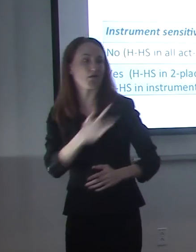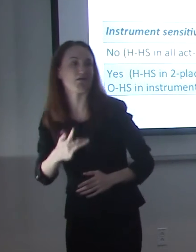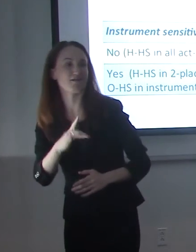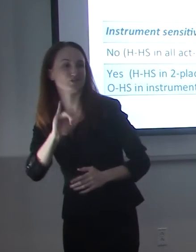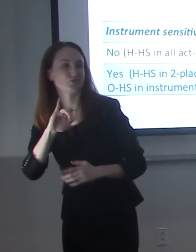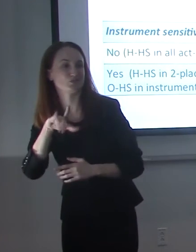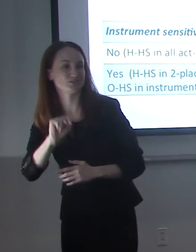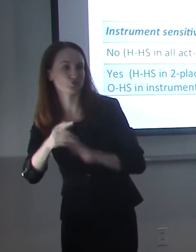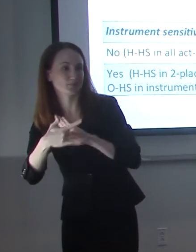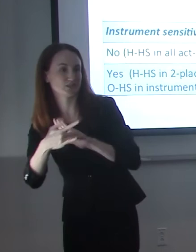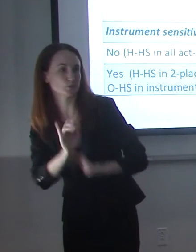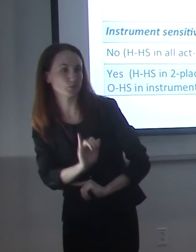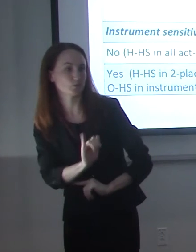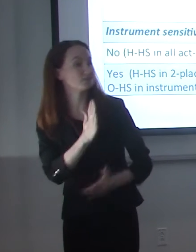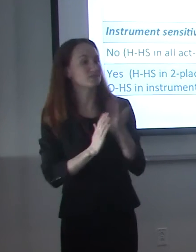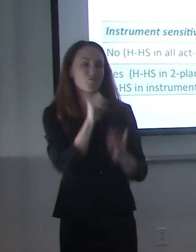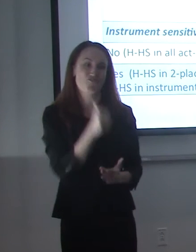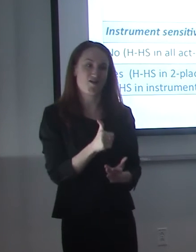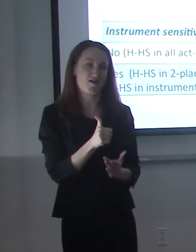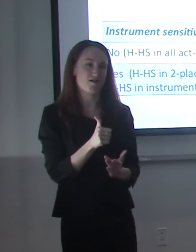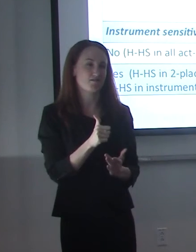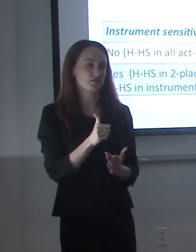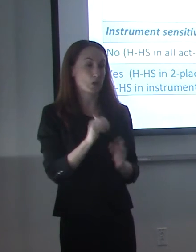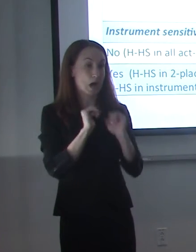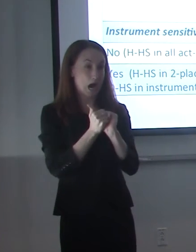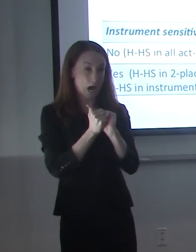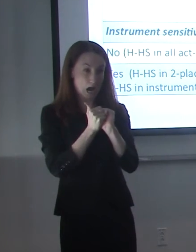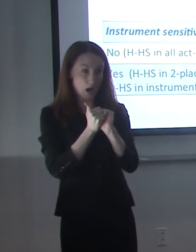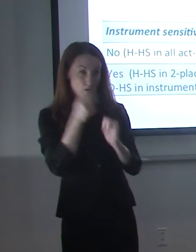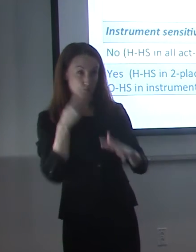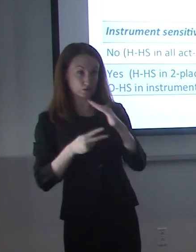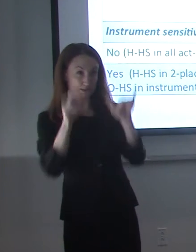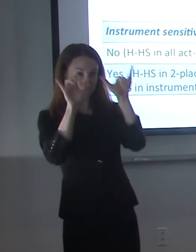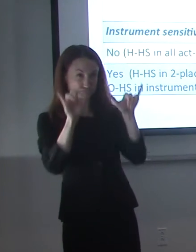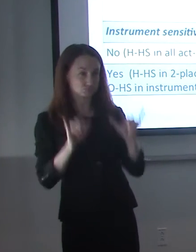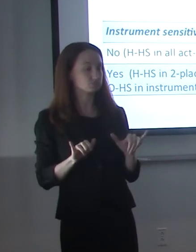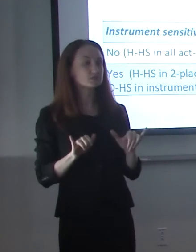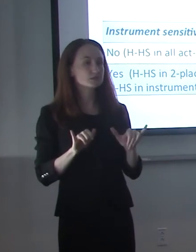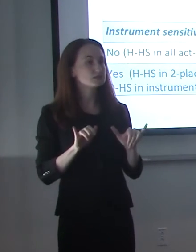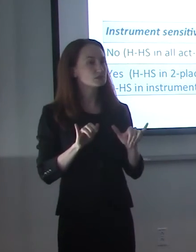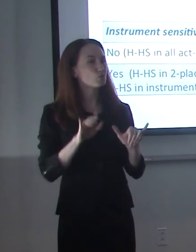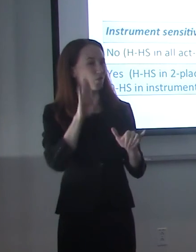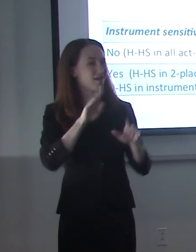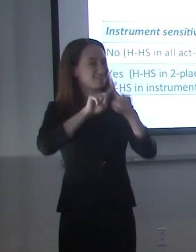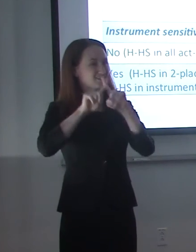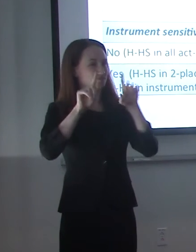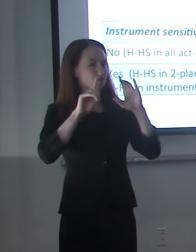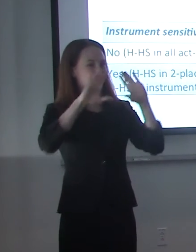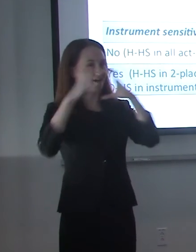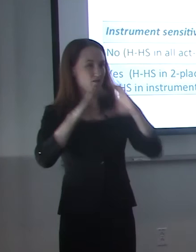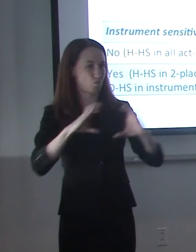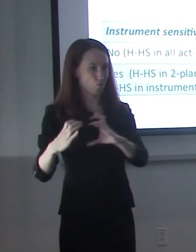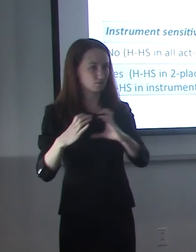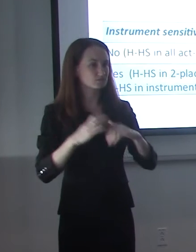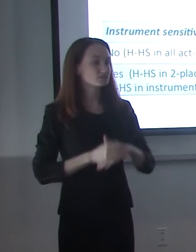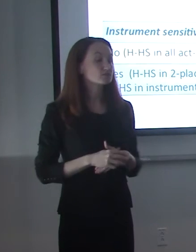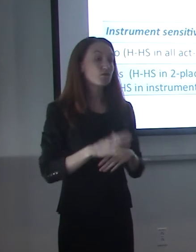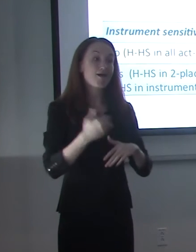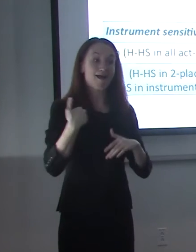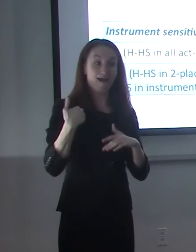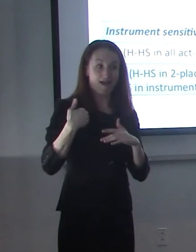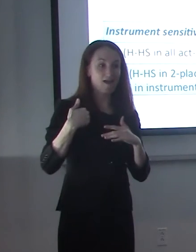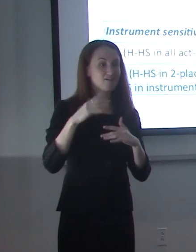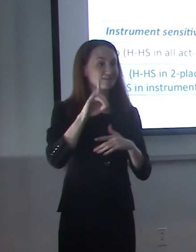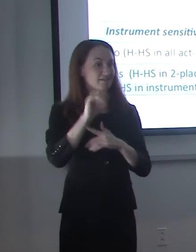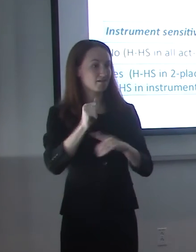not. So in this way you get this four-way distinction, and I'm going to try to argue that I have data from 4 different